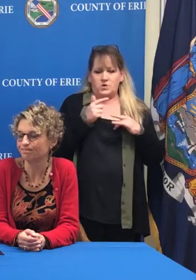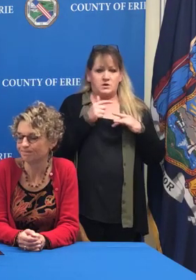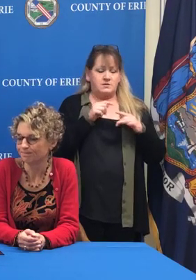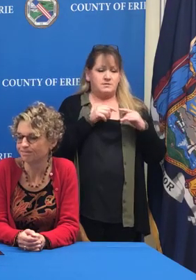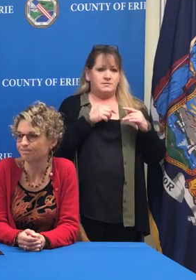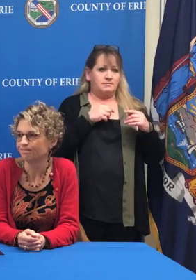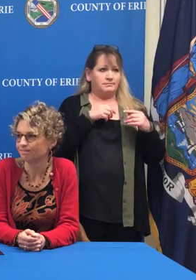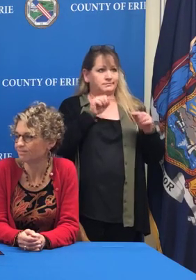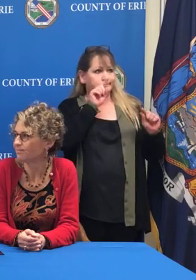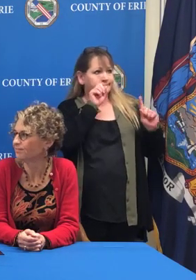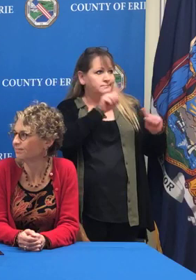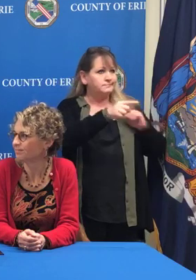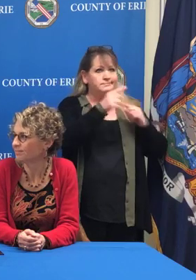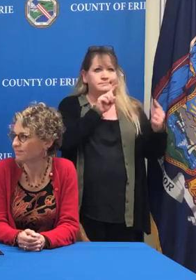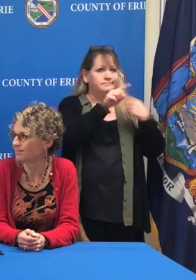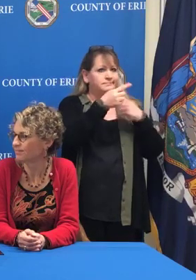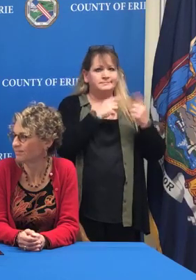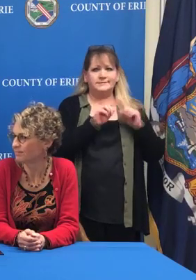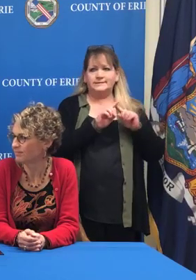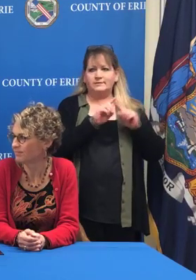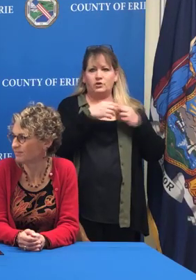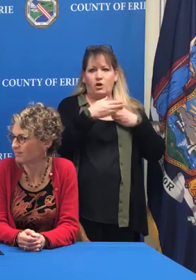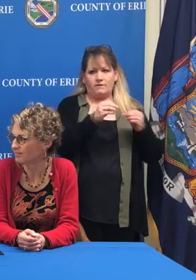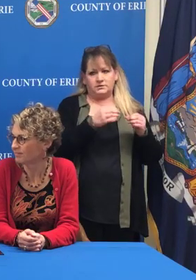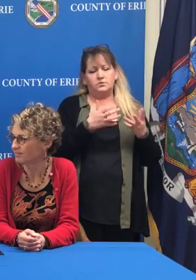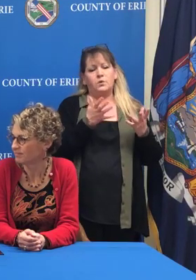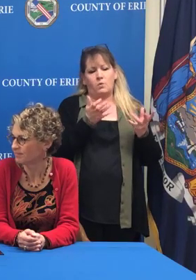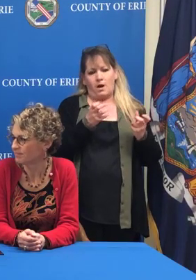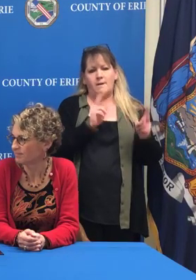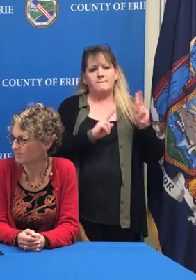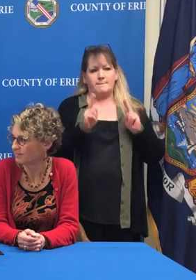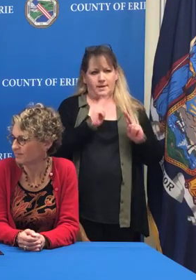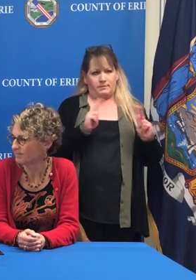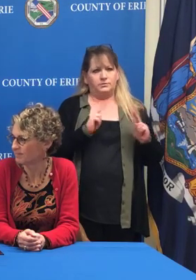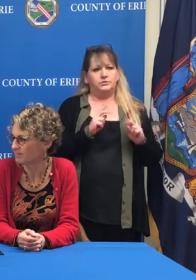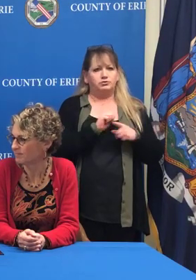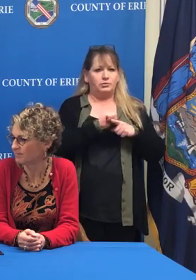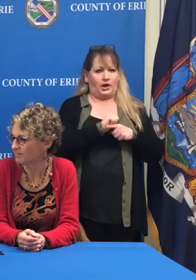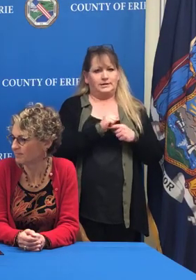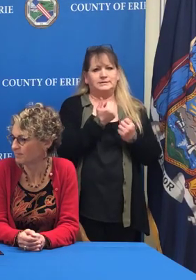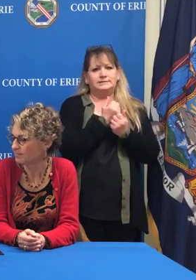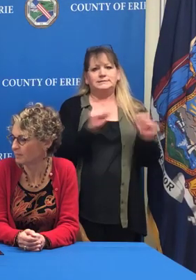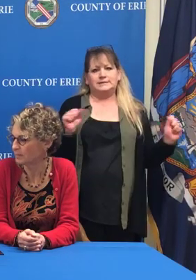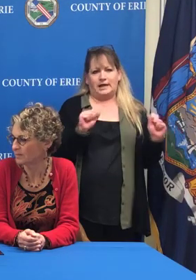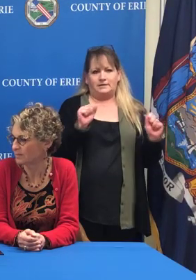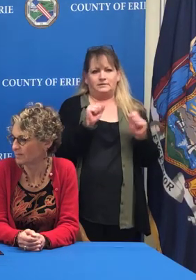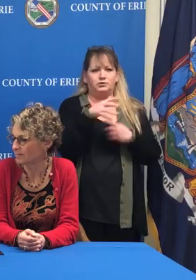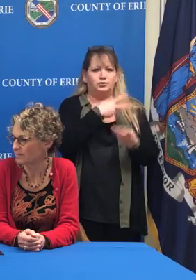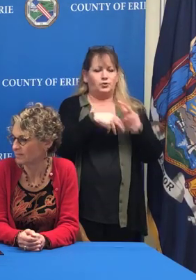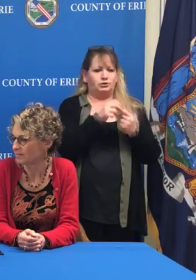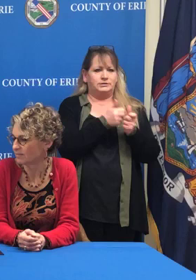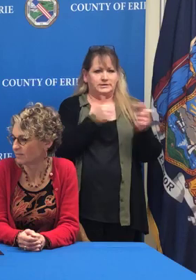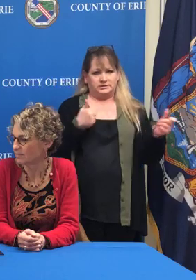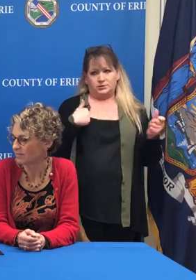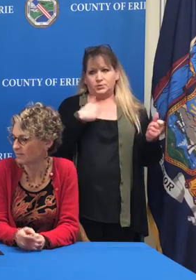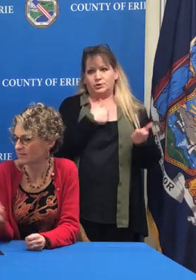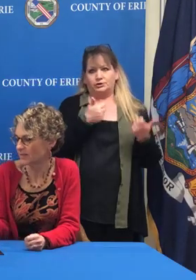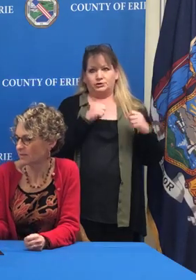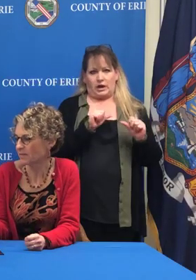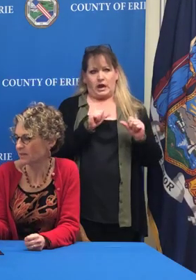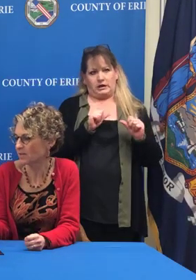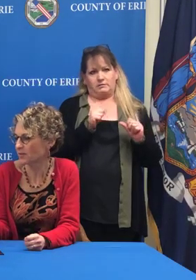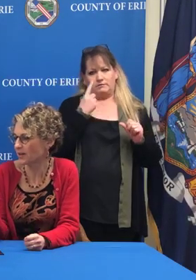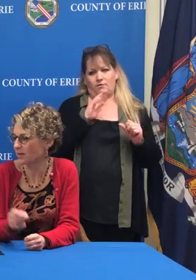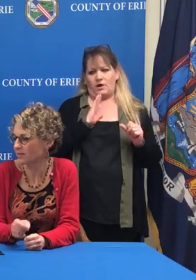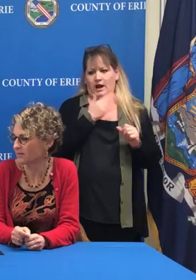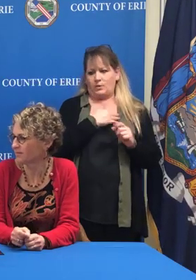offices and so forth. So we want people to practice safe social distancing. We're doing the best that we can as well in the situation that we're in.